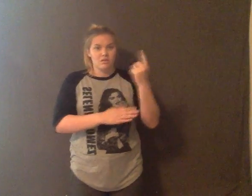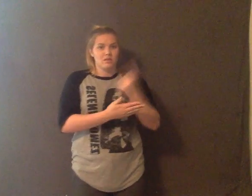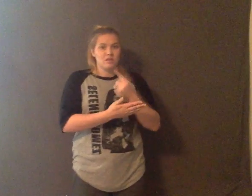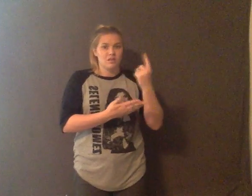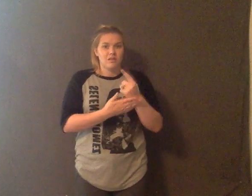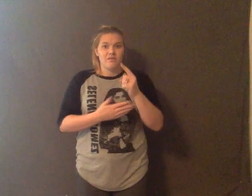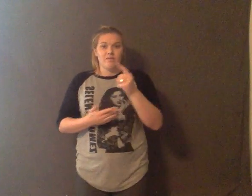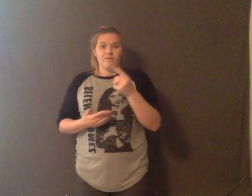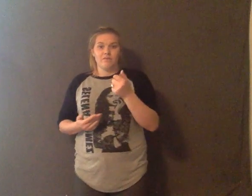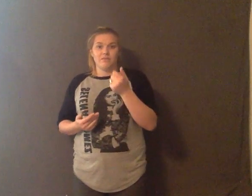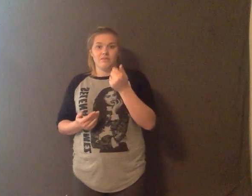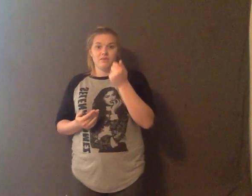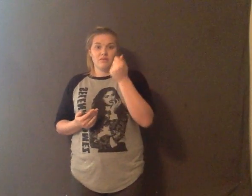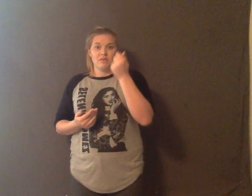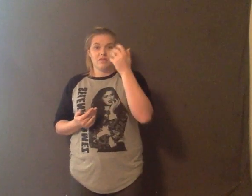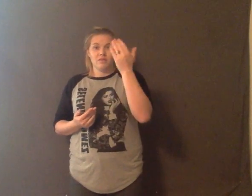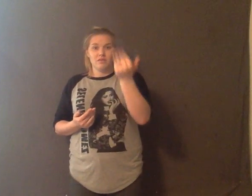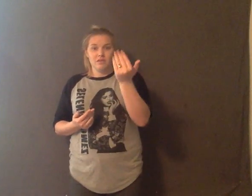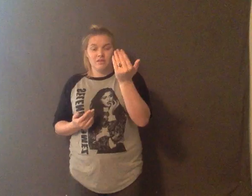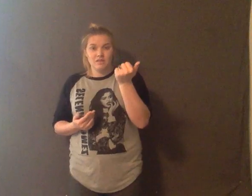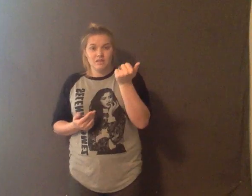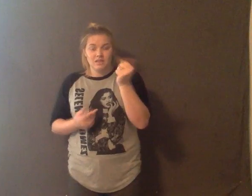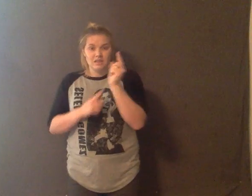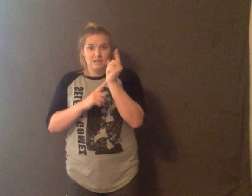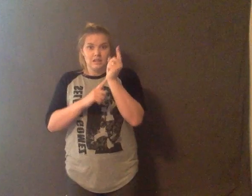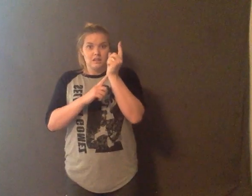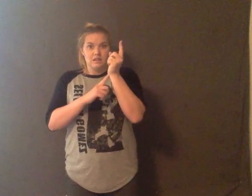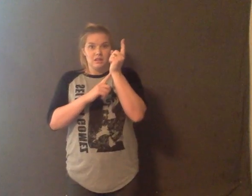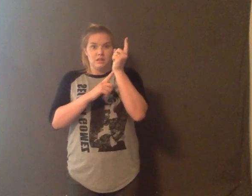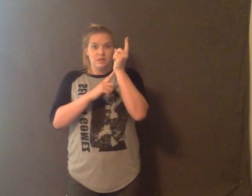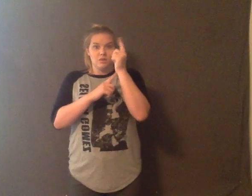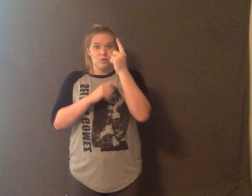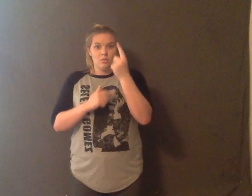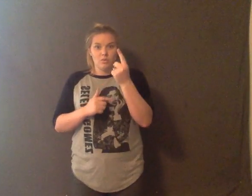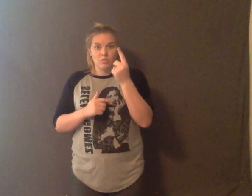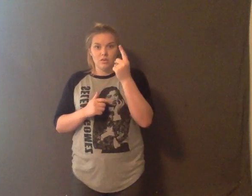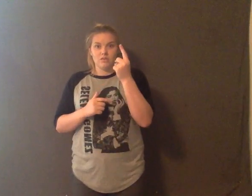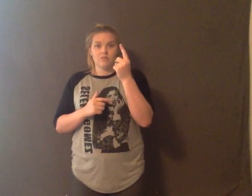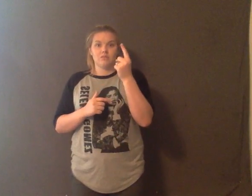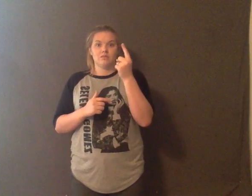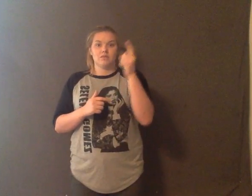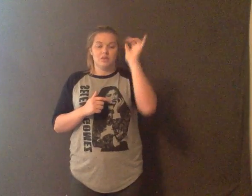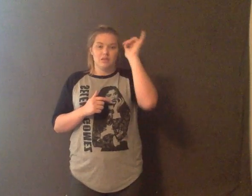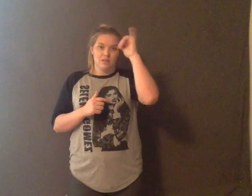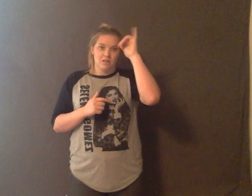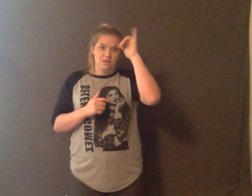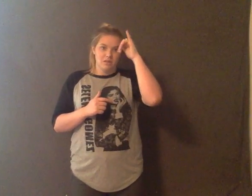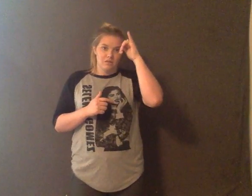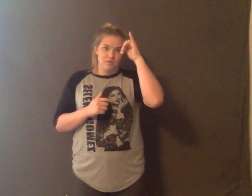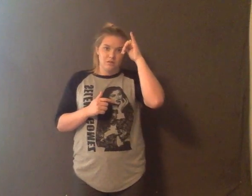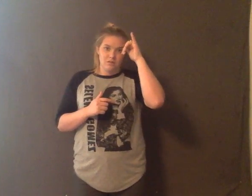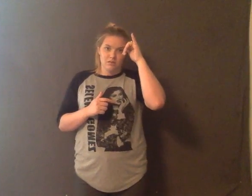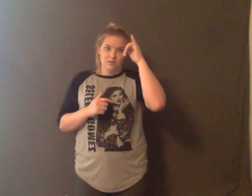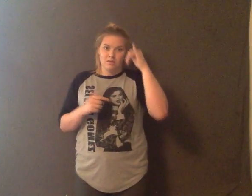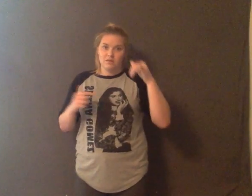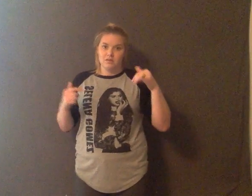seconds per cow. These dangerous slaughter speeds means that animal waste ends up everywhere. Testing shows 88% of pork